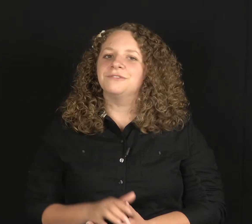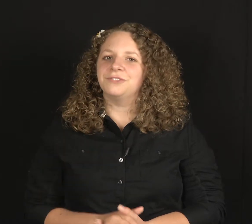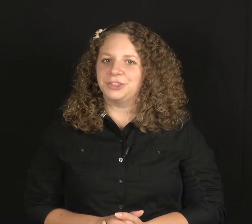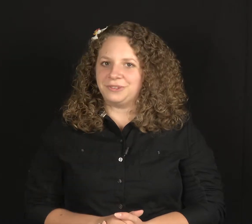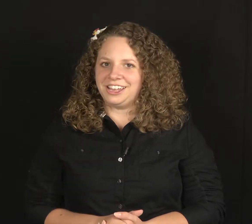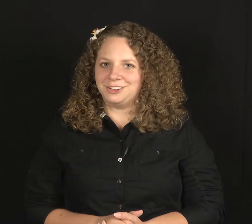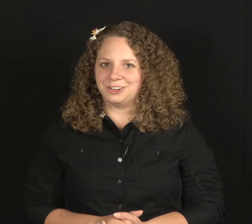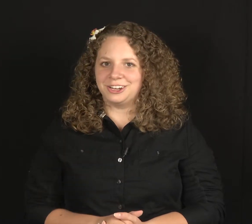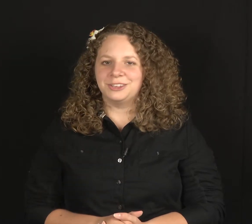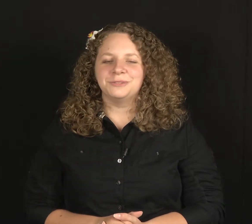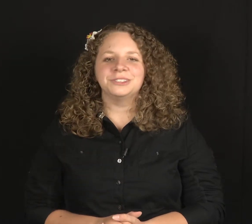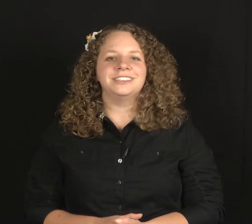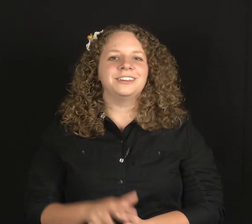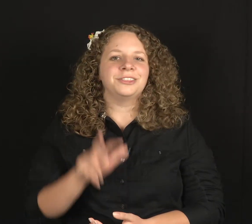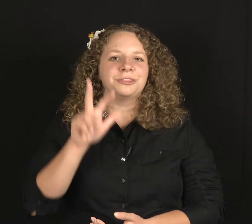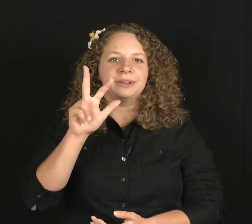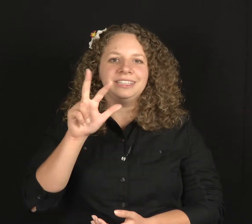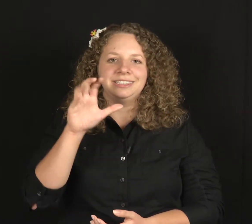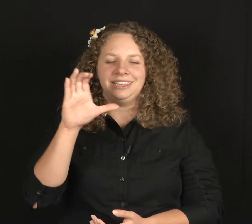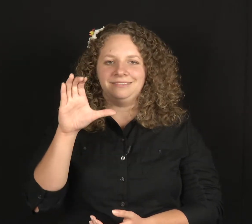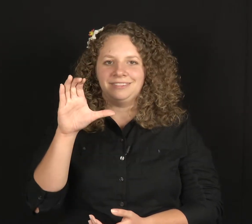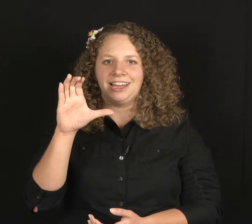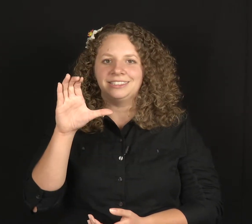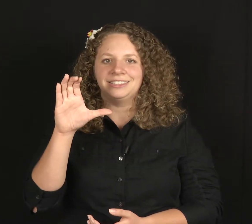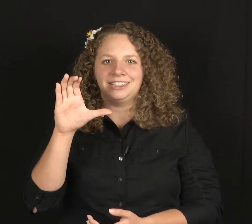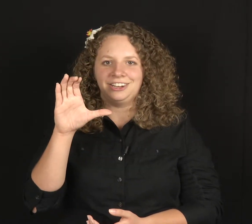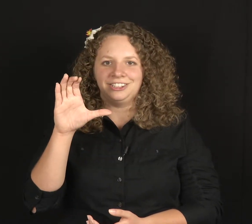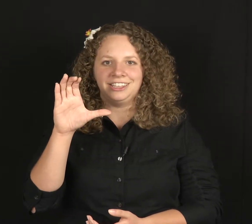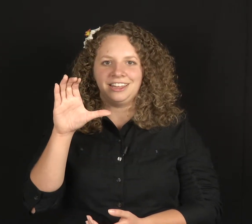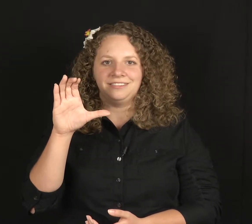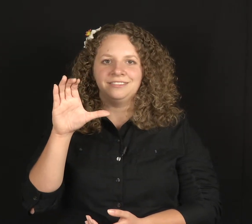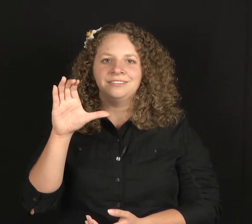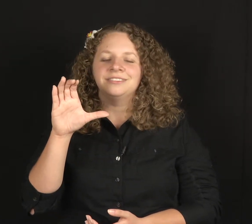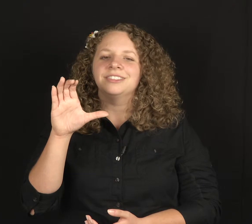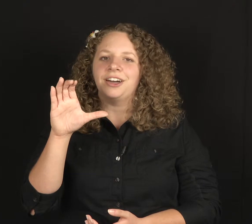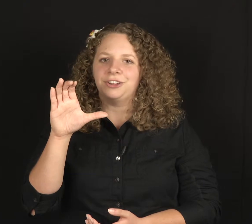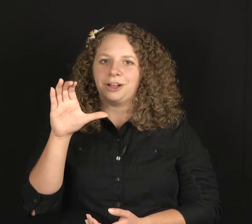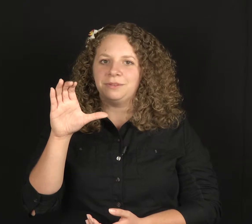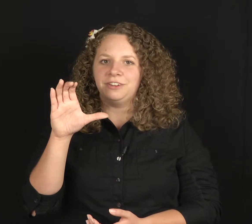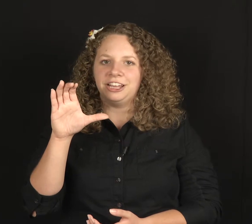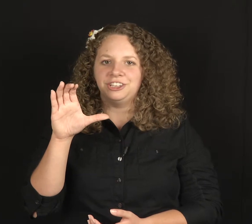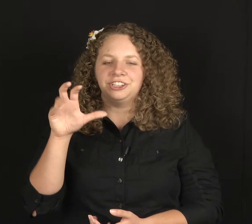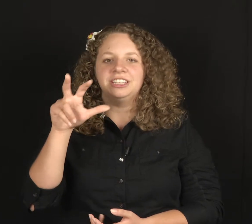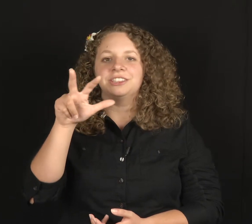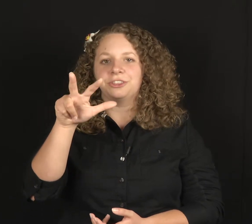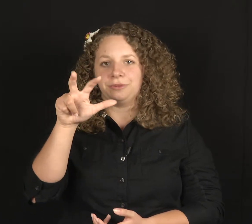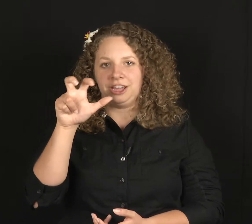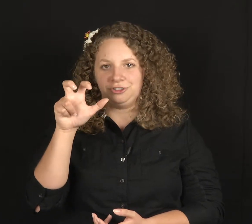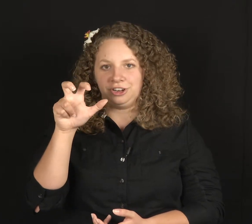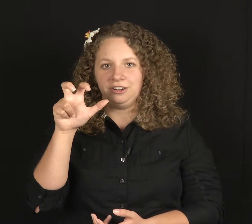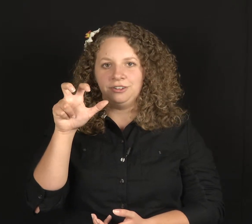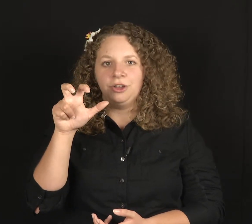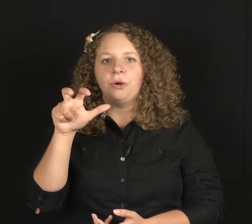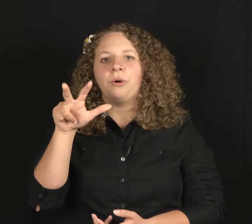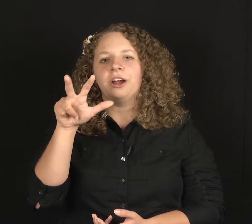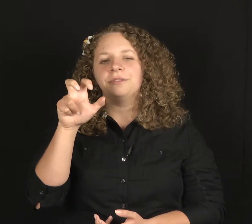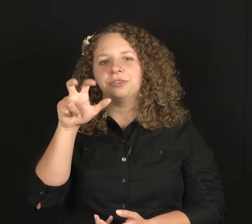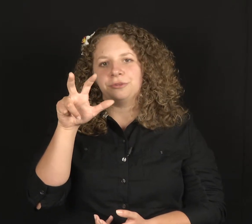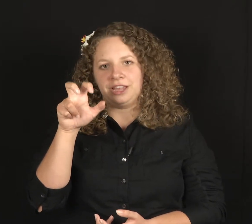For three hundred, you will see three C as the standard sign. The other common variation is the three hundred or three